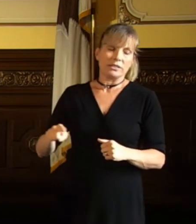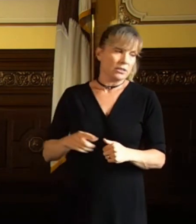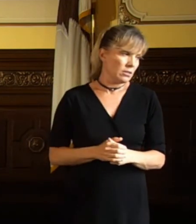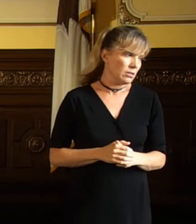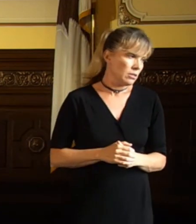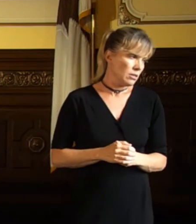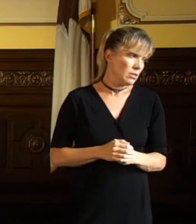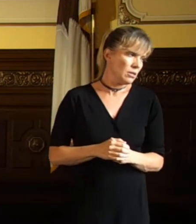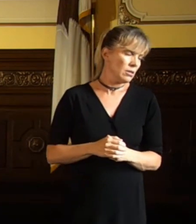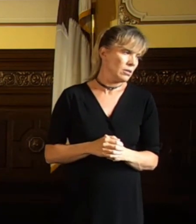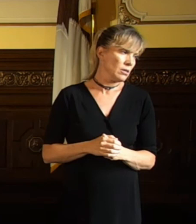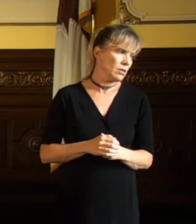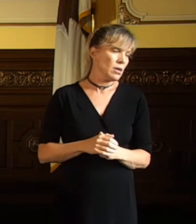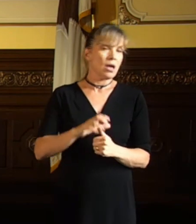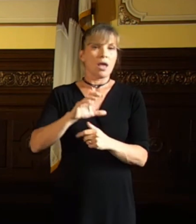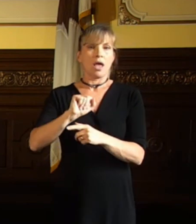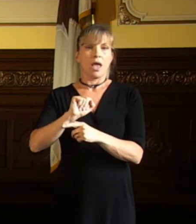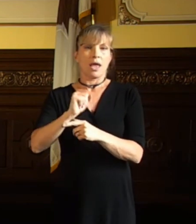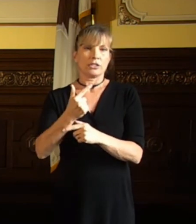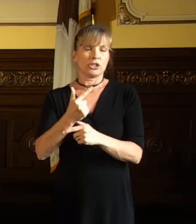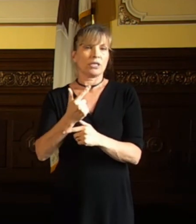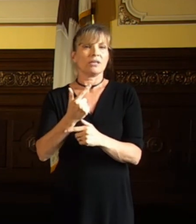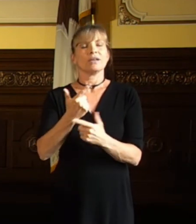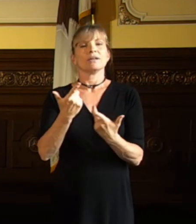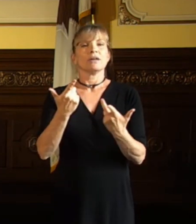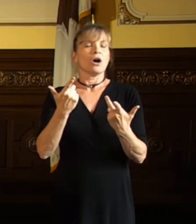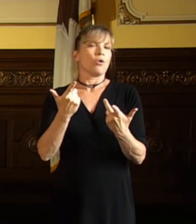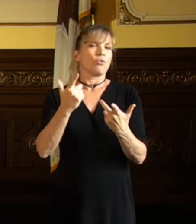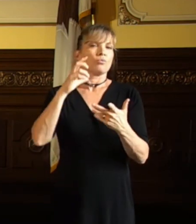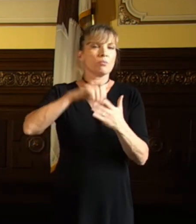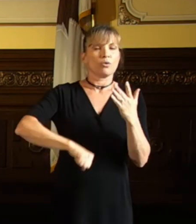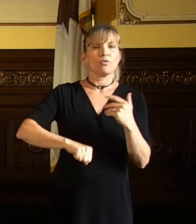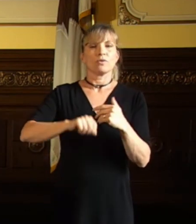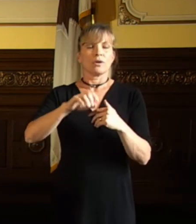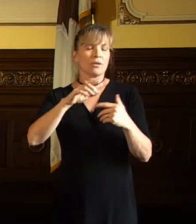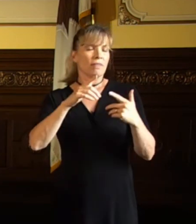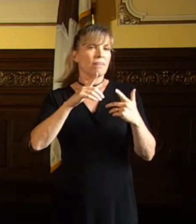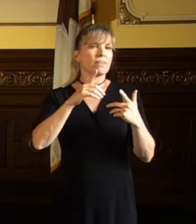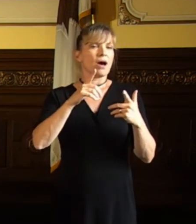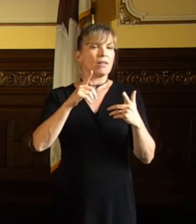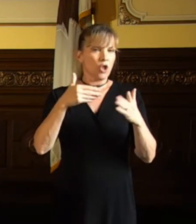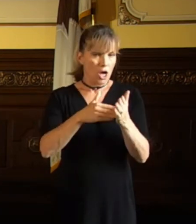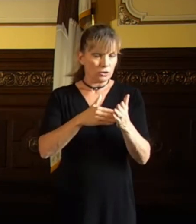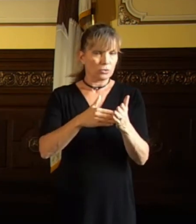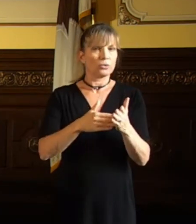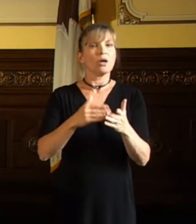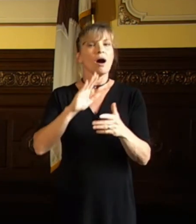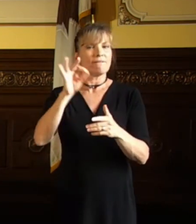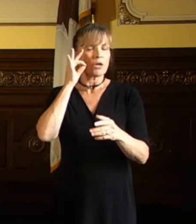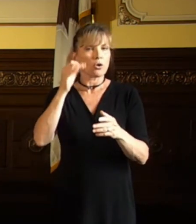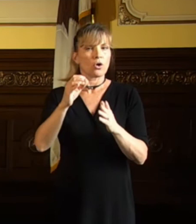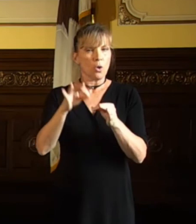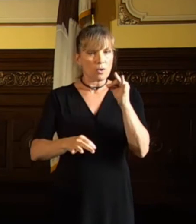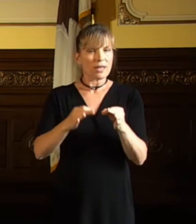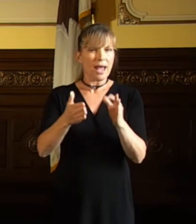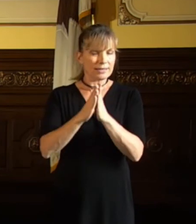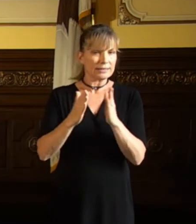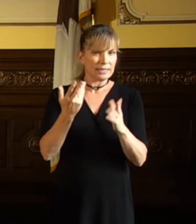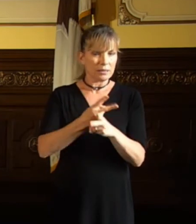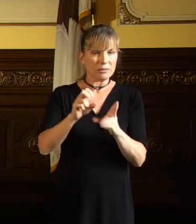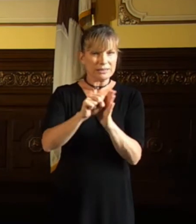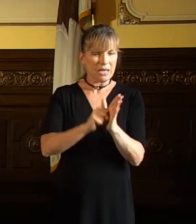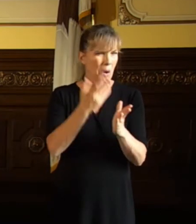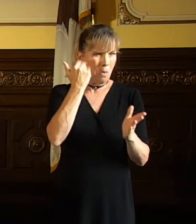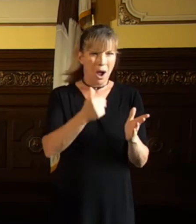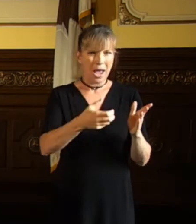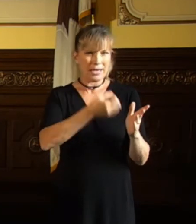The AG today removed Rep. Bailey's lawsuit against you to federal court, and Bailey's lawyers have asked to keep it in state court. Why remove the